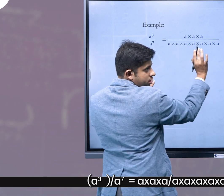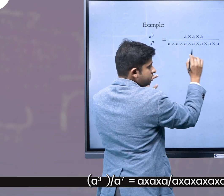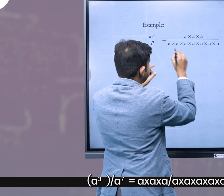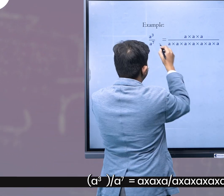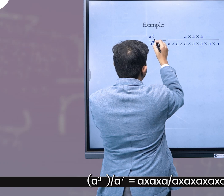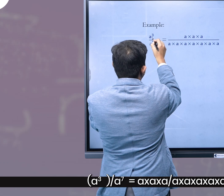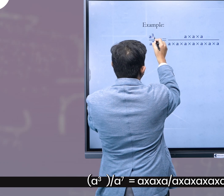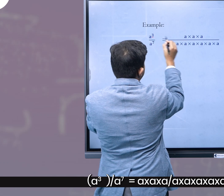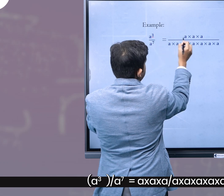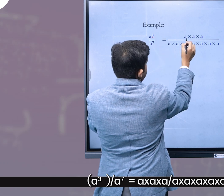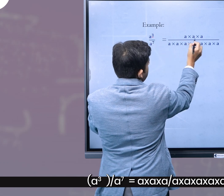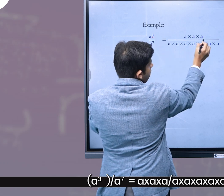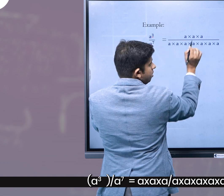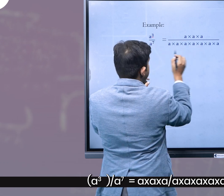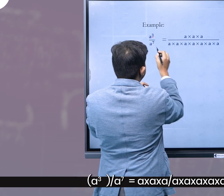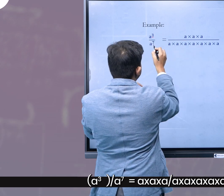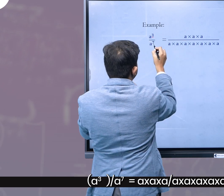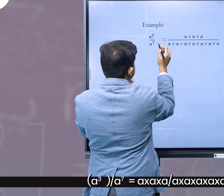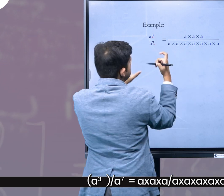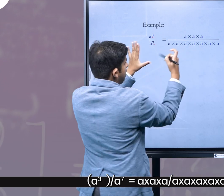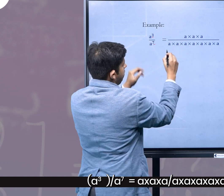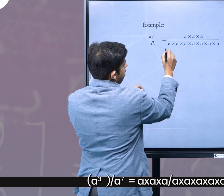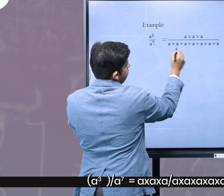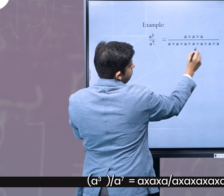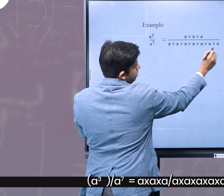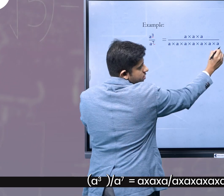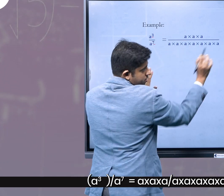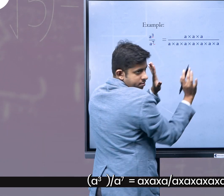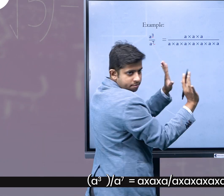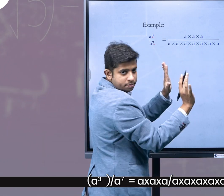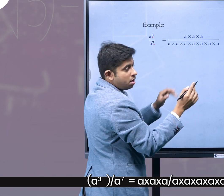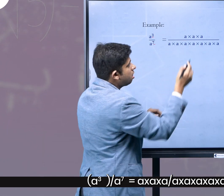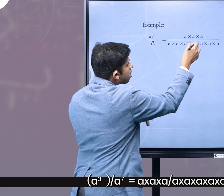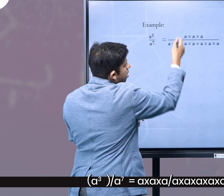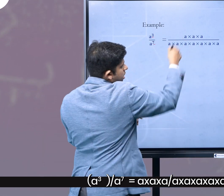by a into a into a into a into a into a.